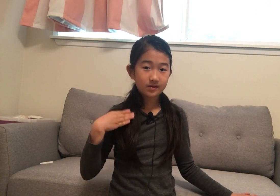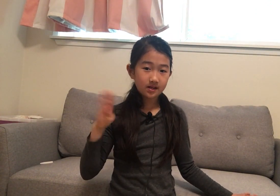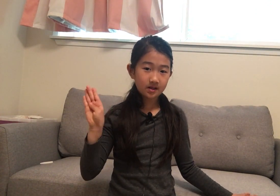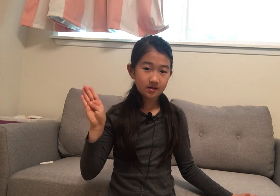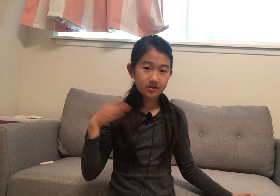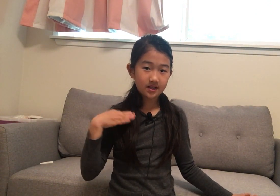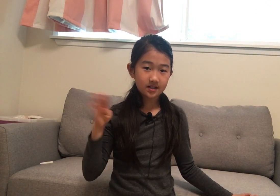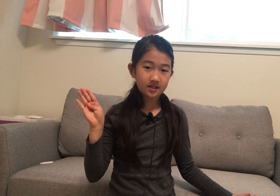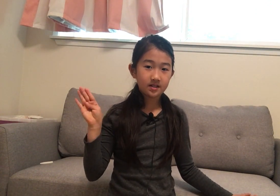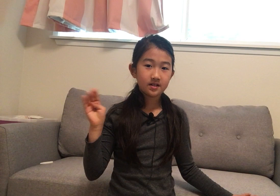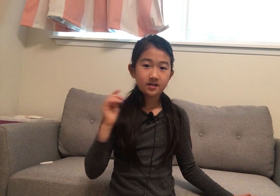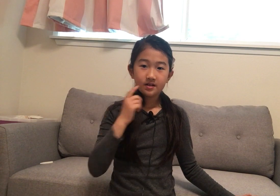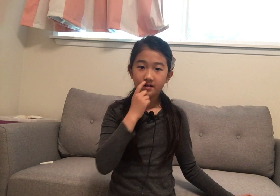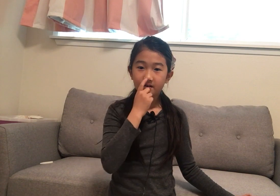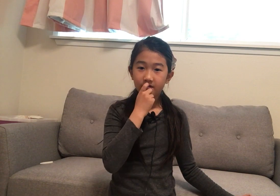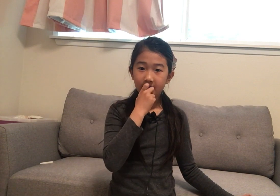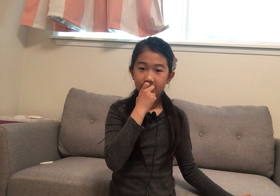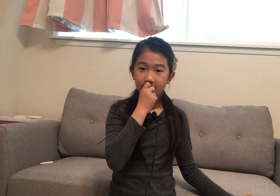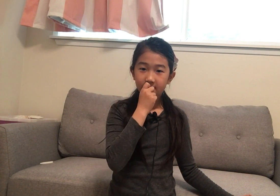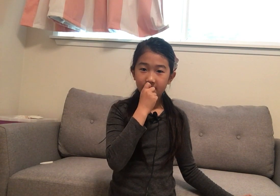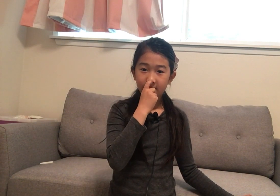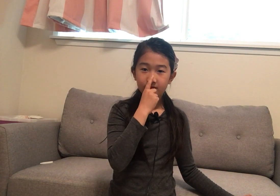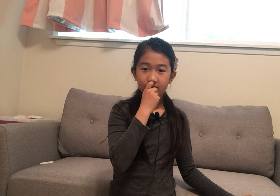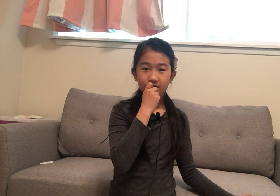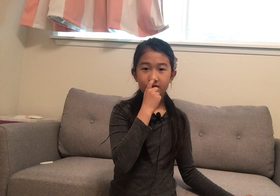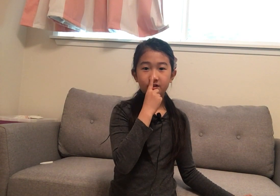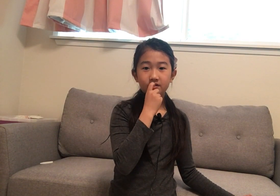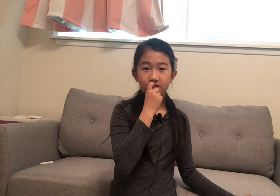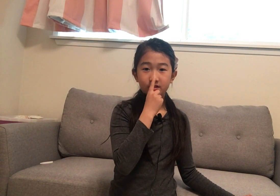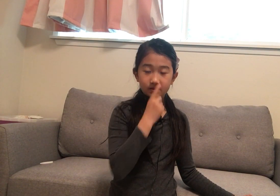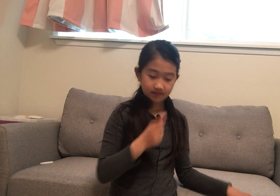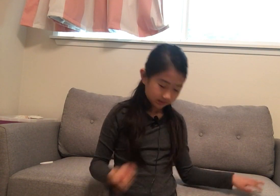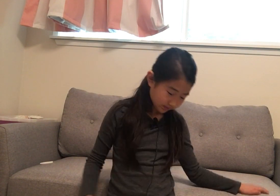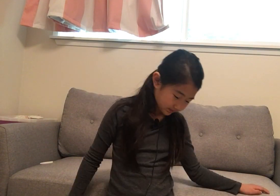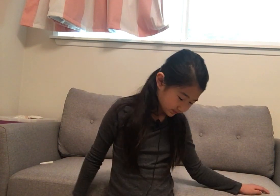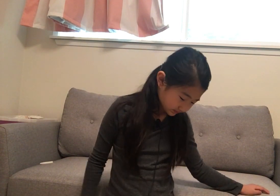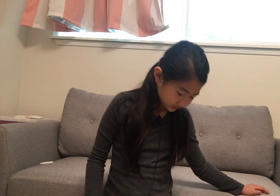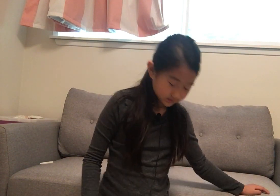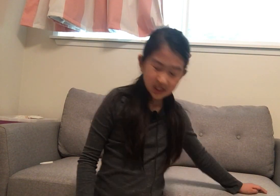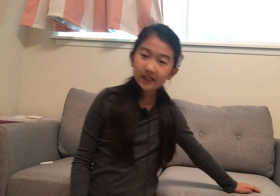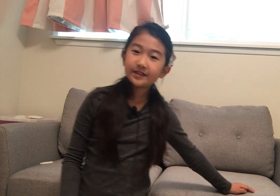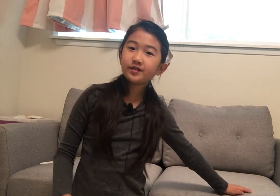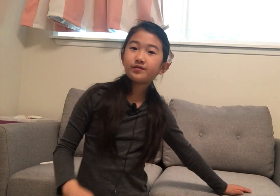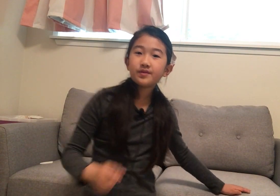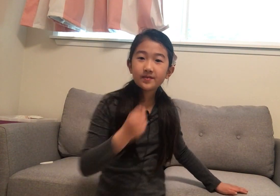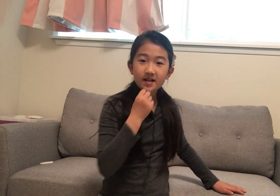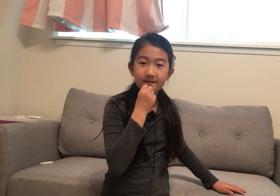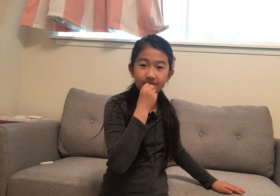where your chest is red is where your nose is let's do it one more time